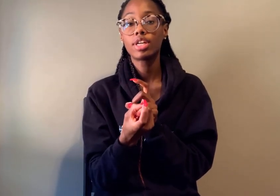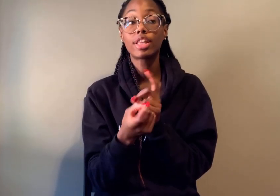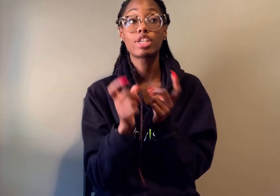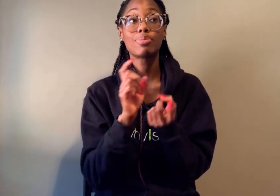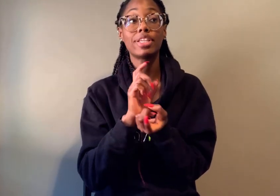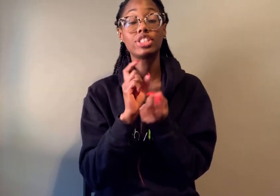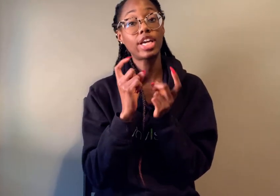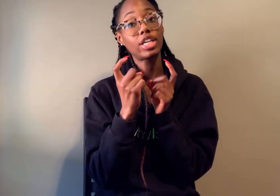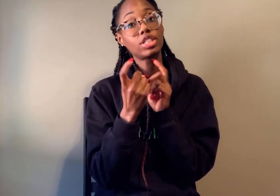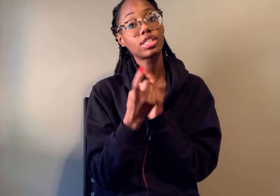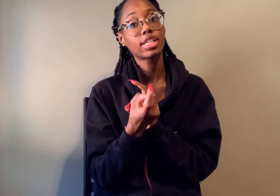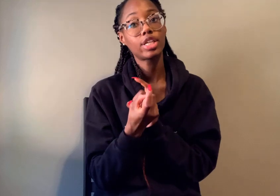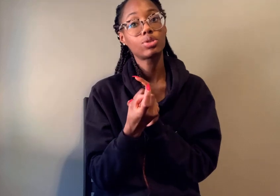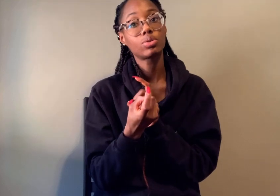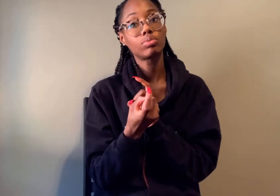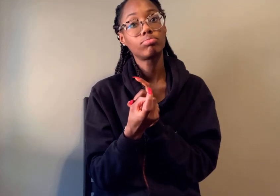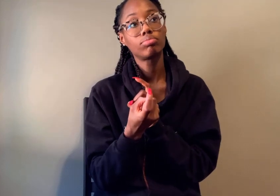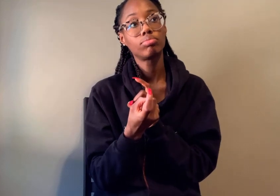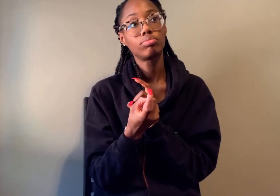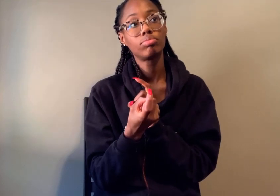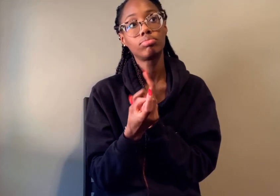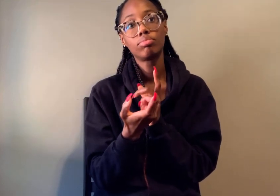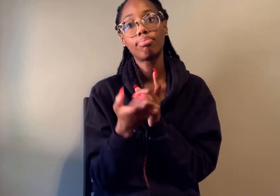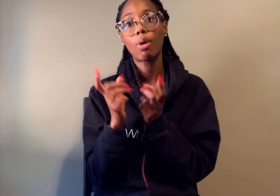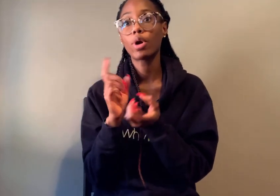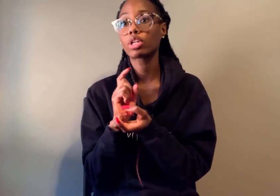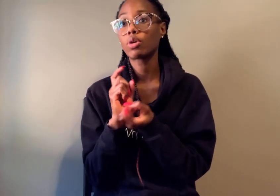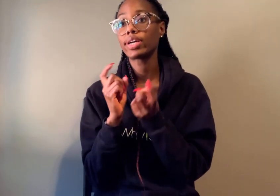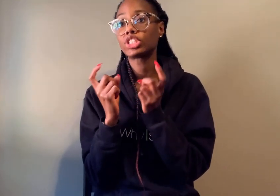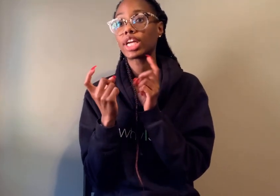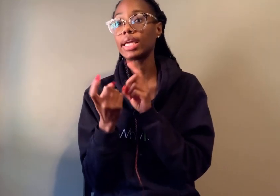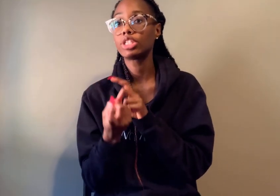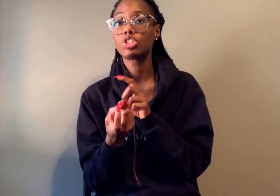There's been a change in the schedule. My workflow has changed.